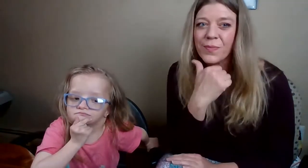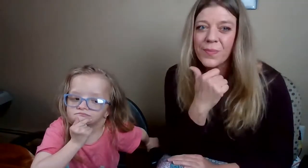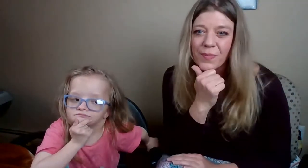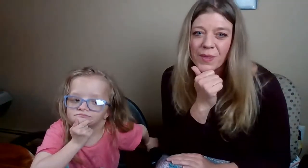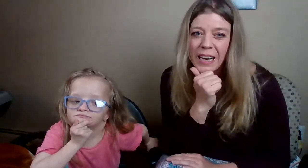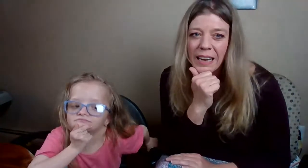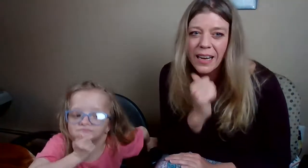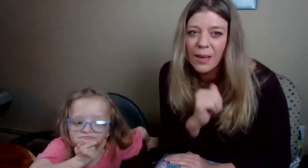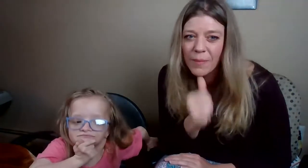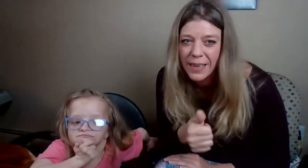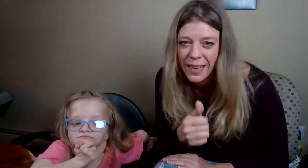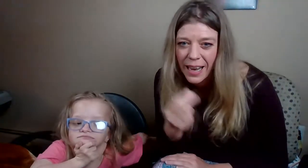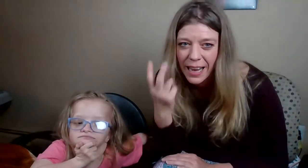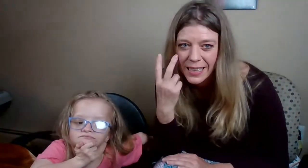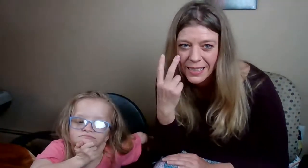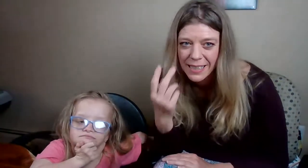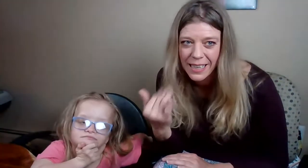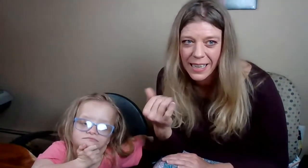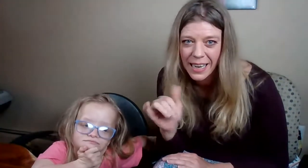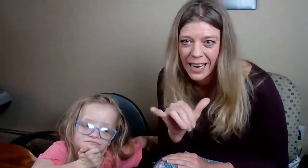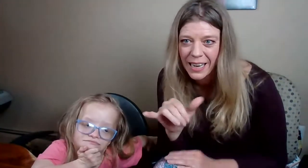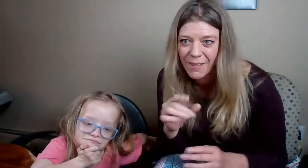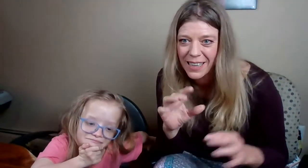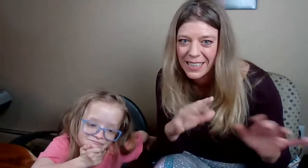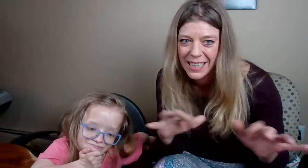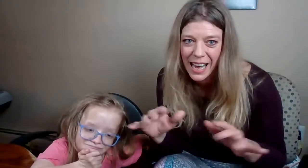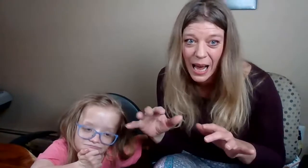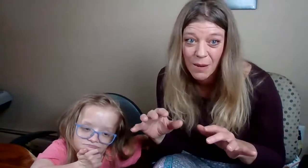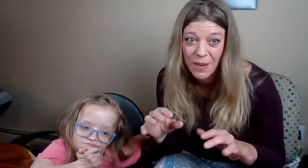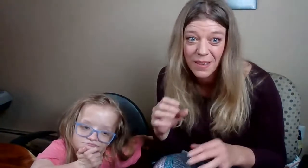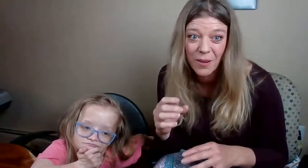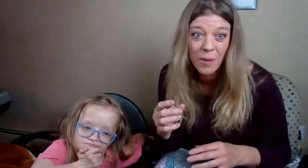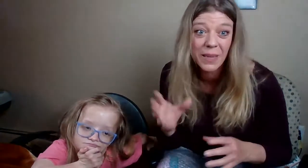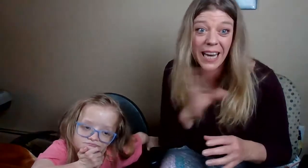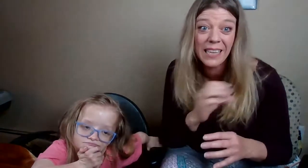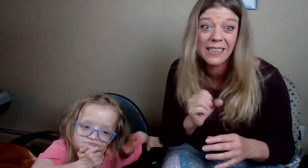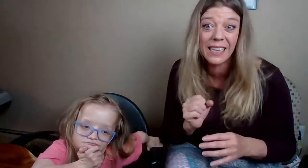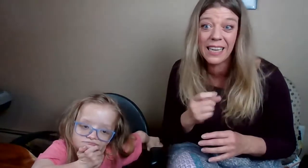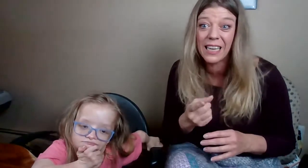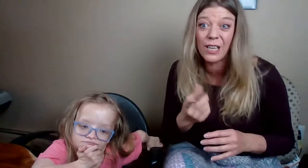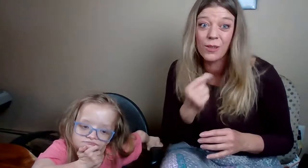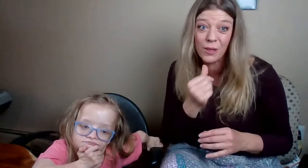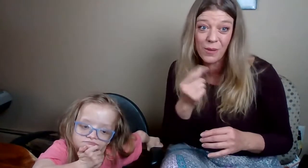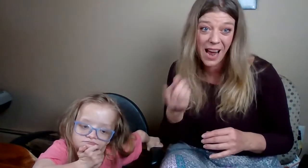Hmm. I'm not seeing anyone type, so I'm guessing you do not.